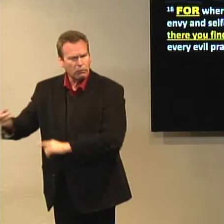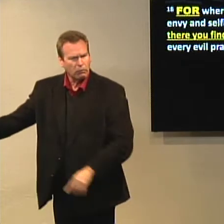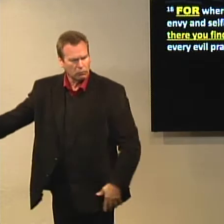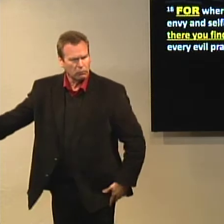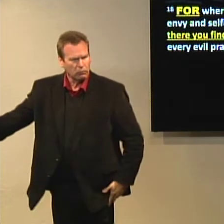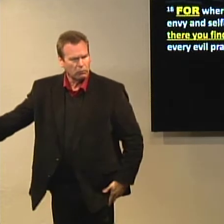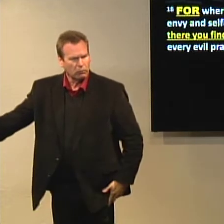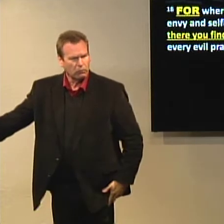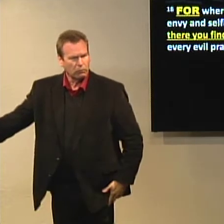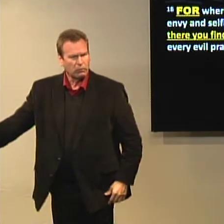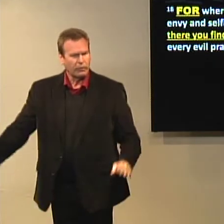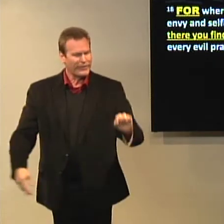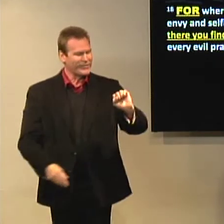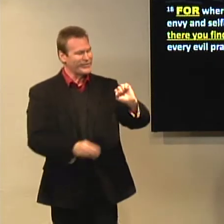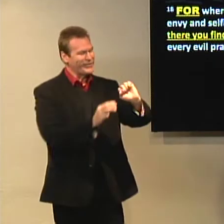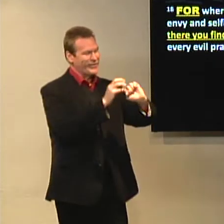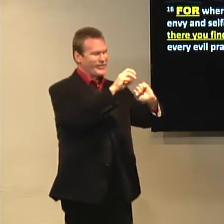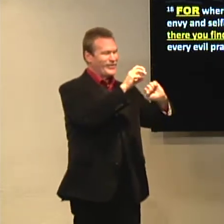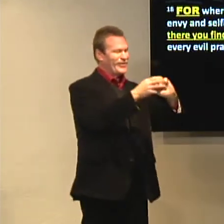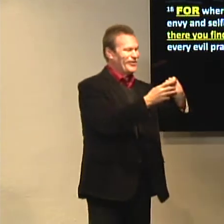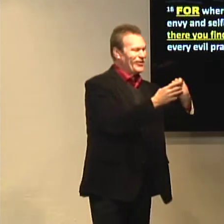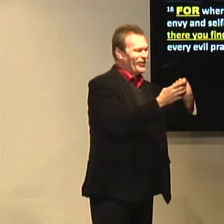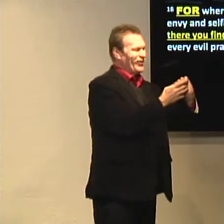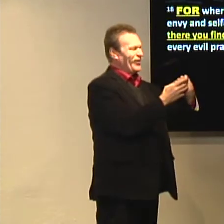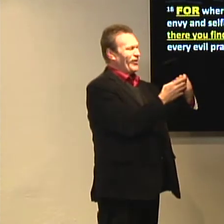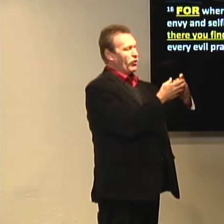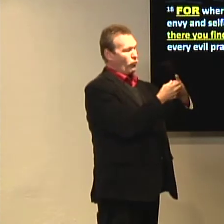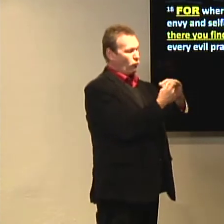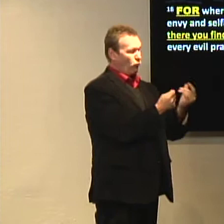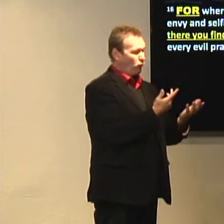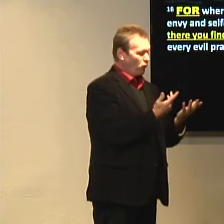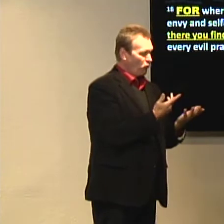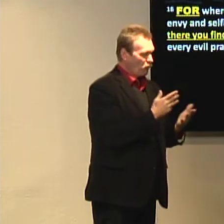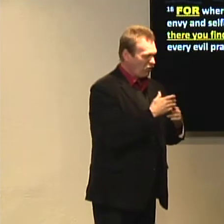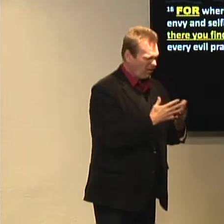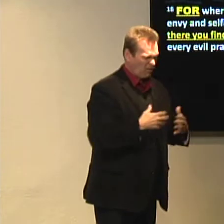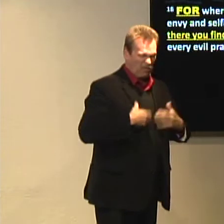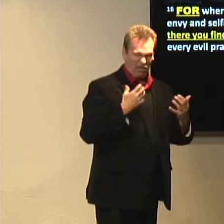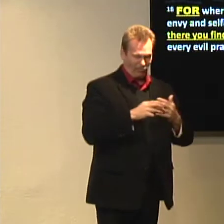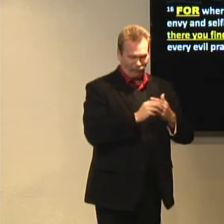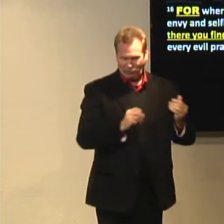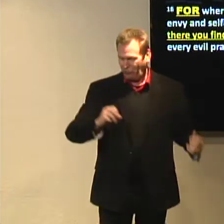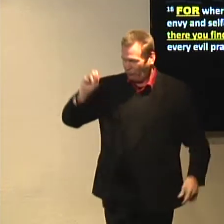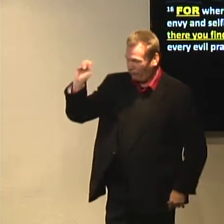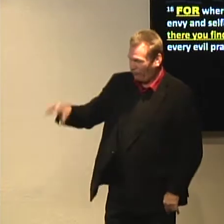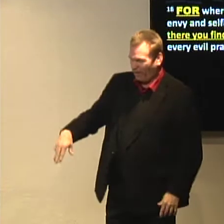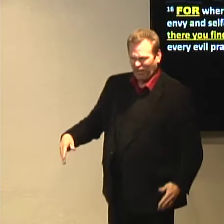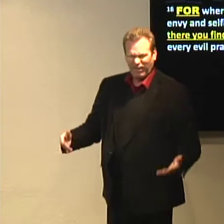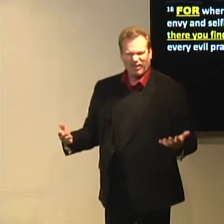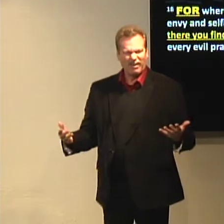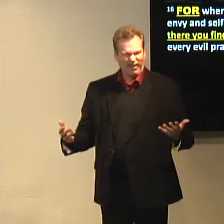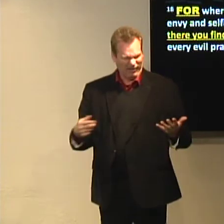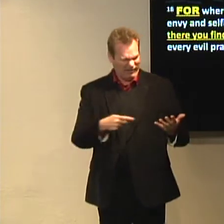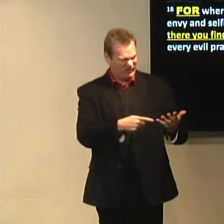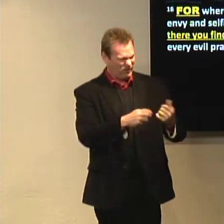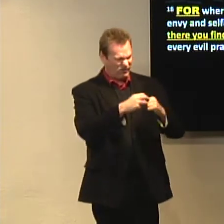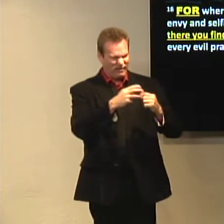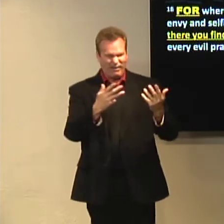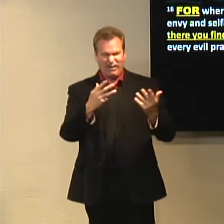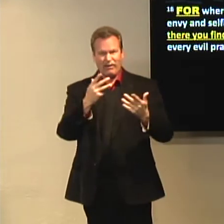What? How did that happen? Well, I do have the ring. You know, that's pretty good. But, you know, really, take off the ring and throw it away. What